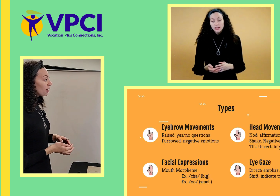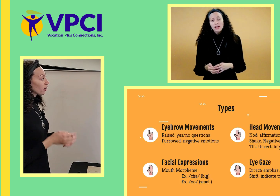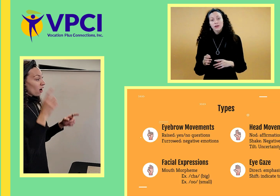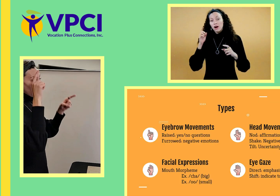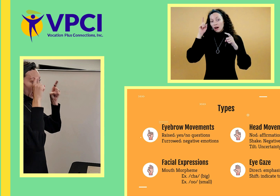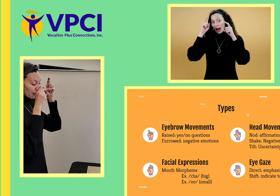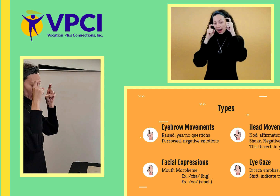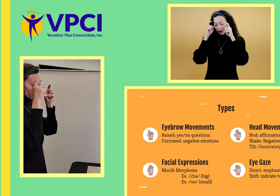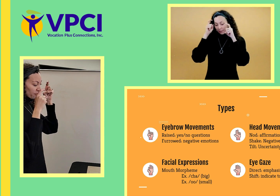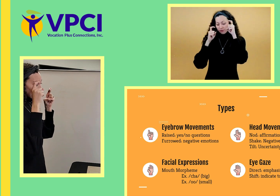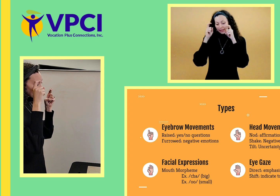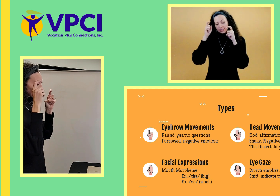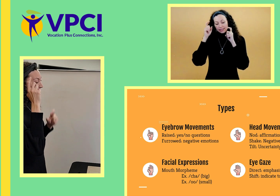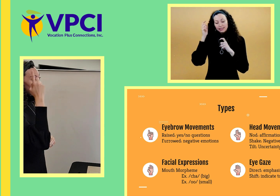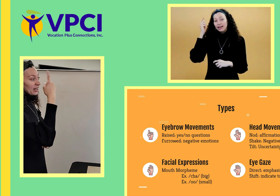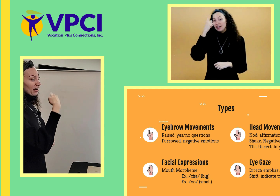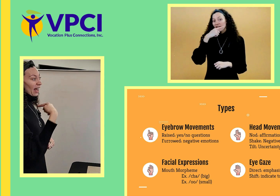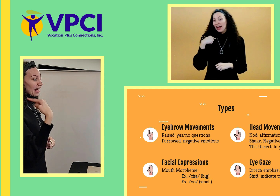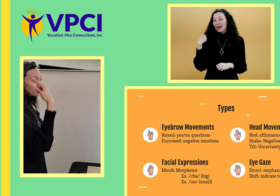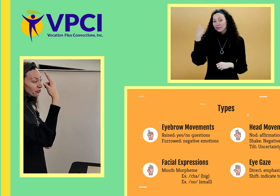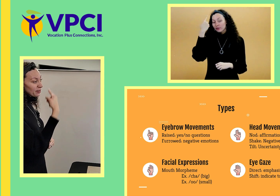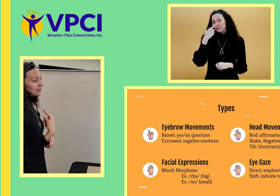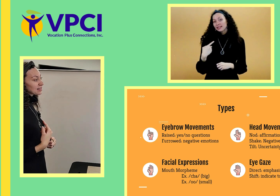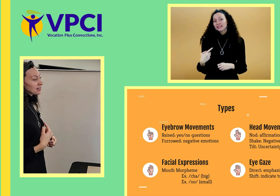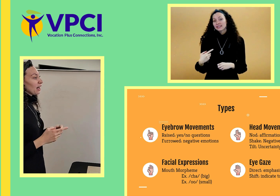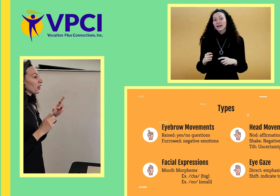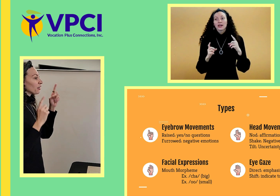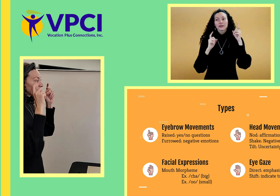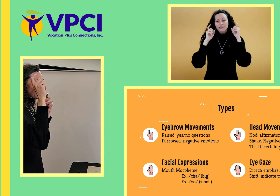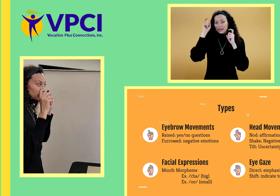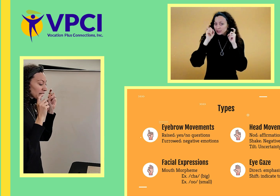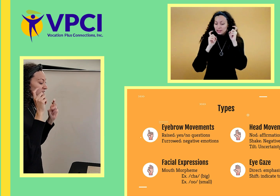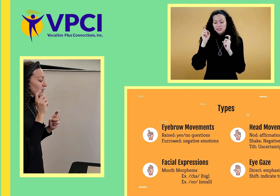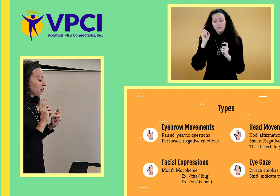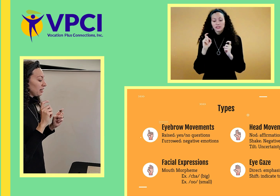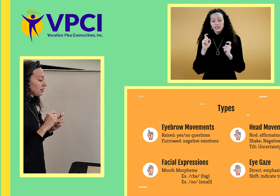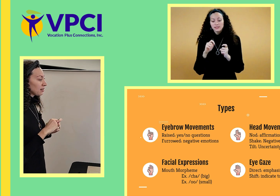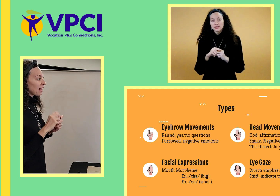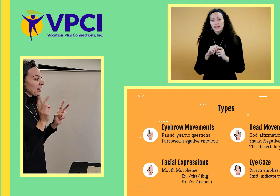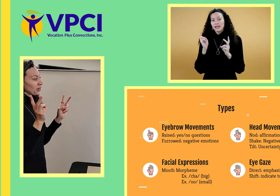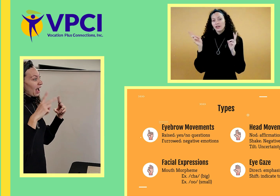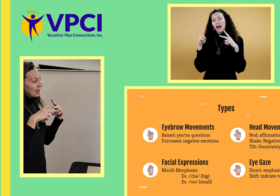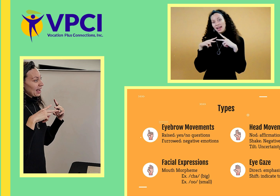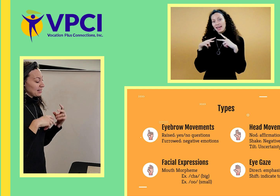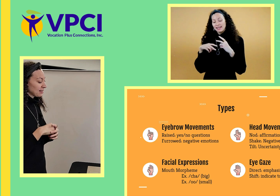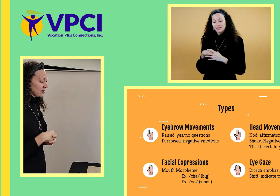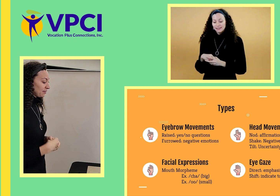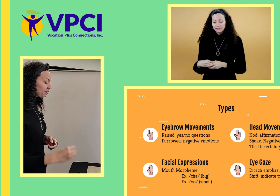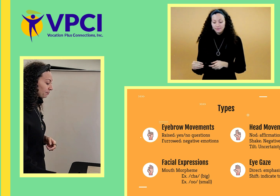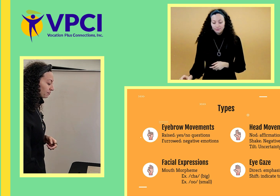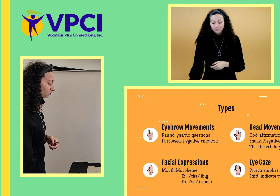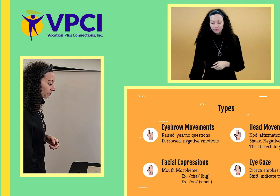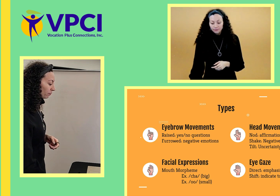markers. There are eyebrow movements, your head movements, your facial expressions, and then your eye